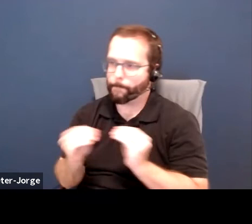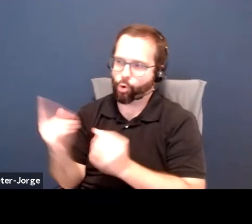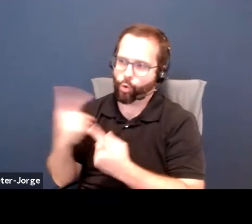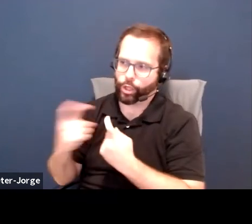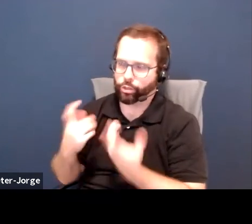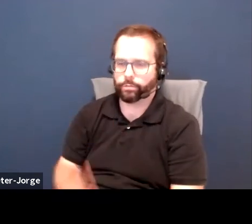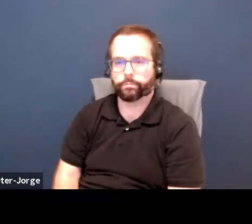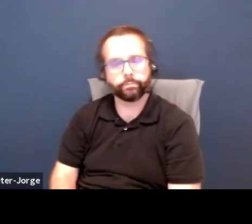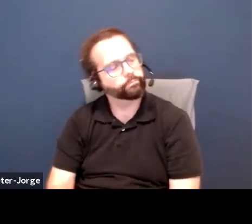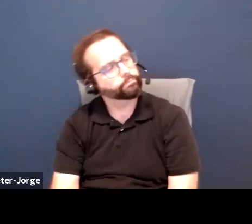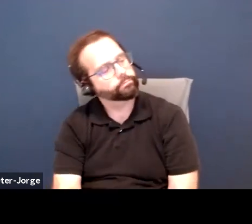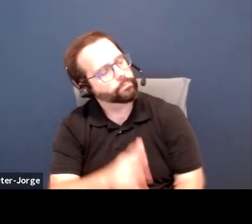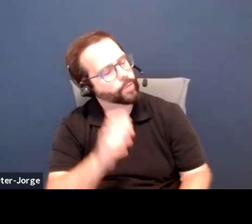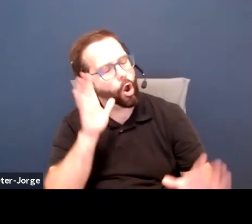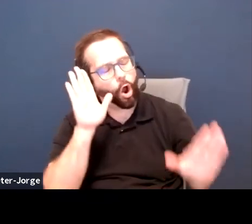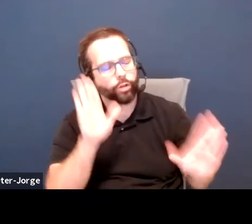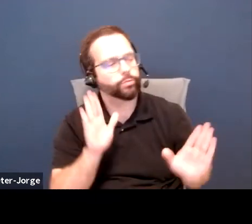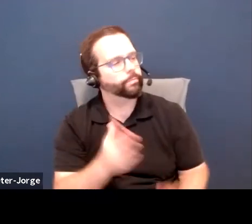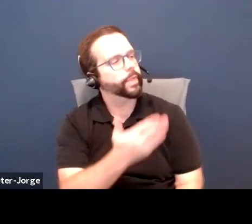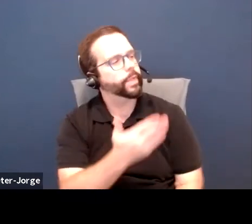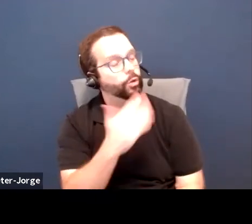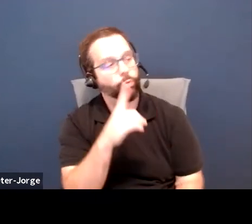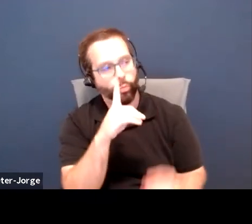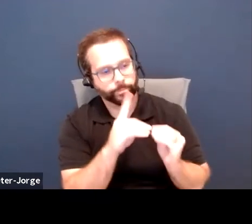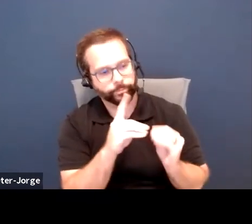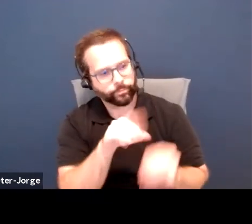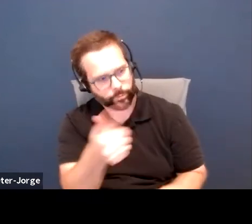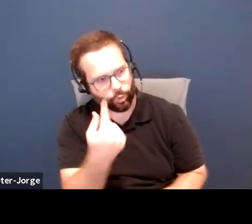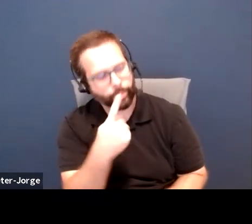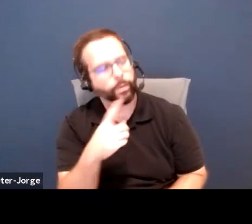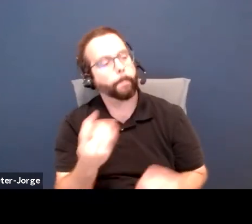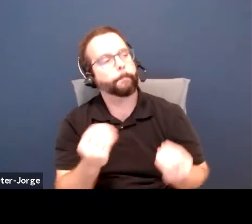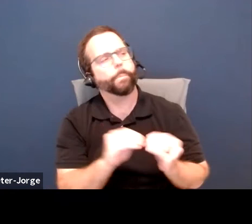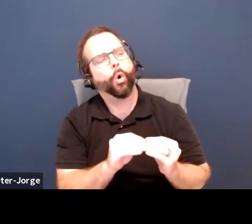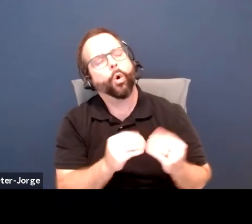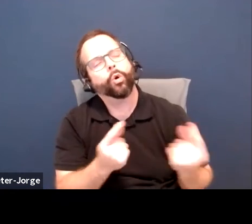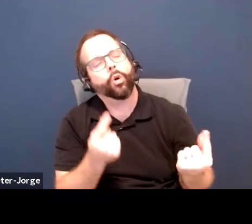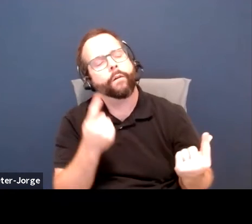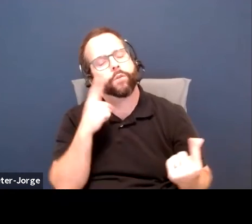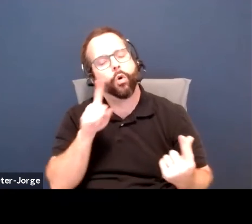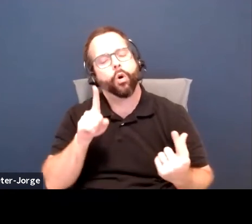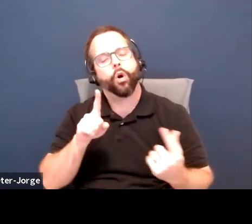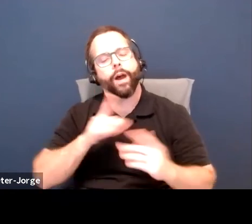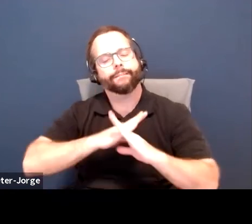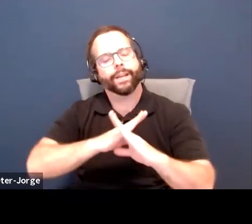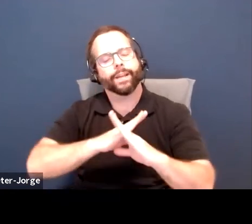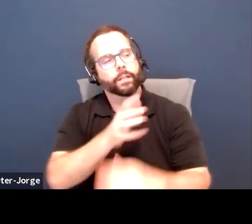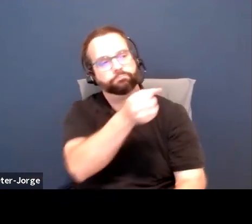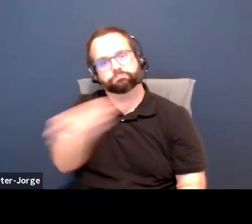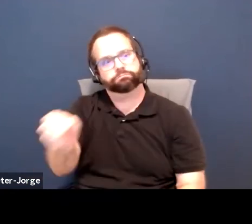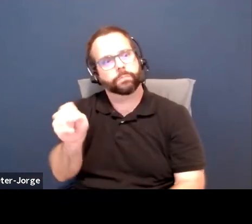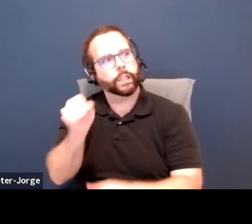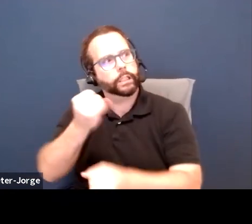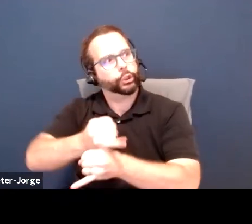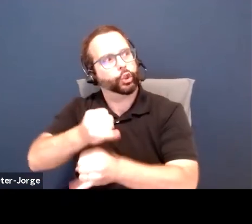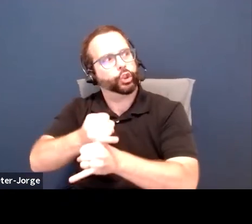Awesome. Thank you. There's another one. Is there more we can do to address the prevention of institutionalization as an emergency